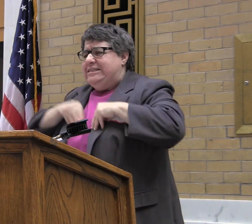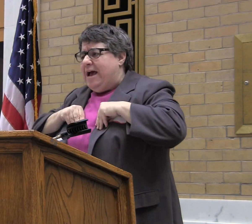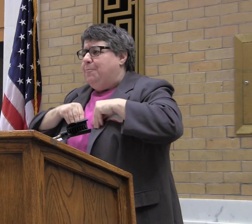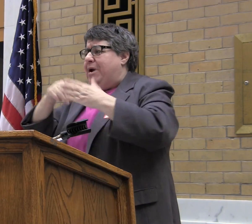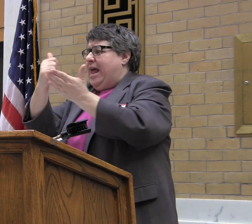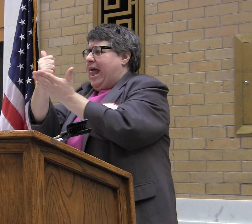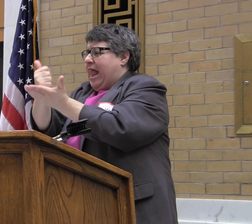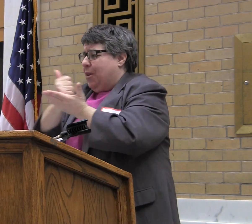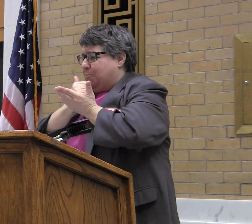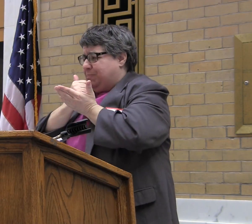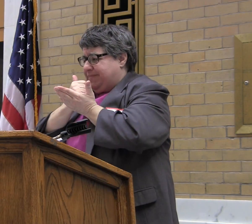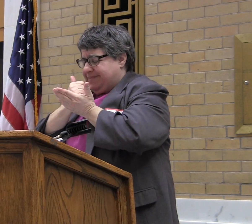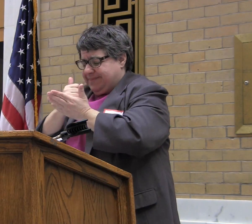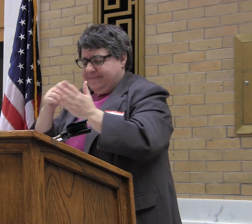not ready to accept help.